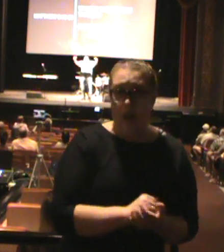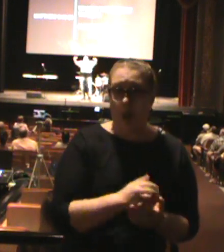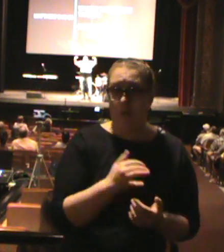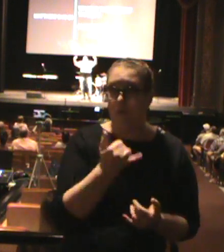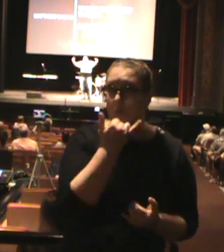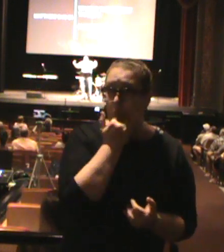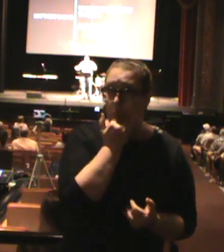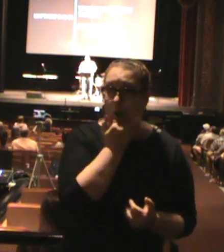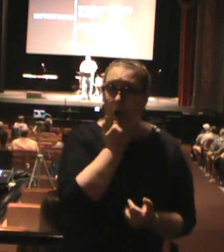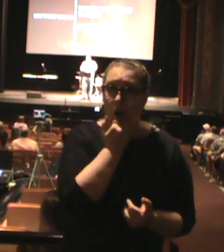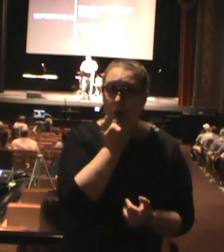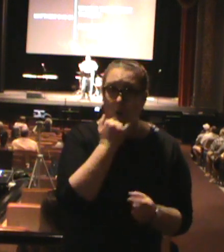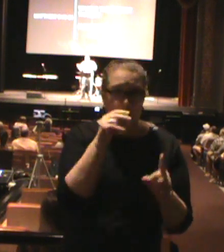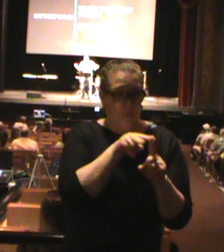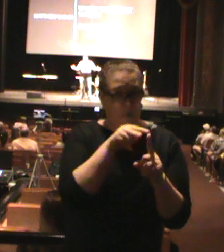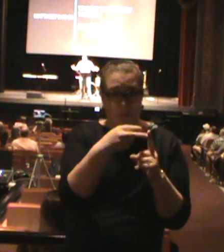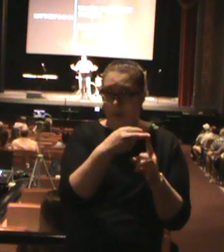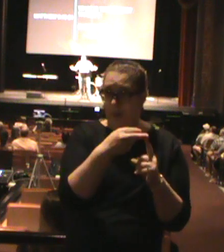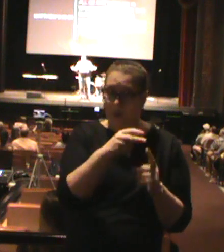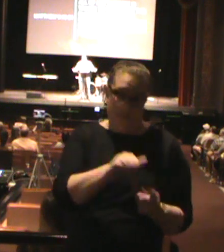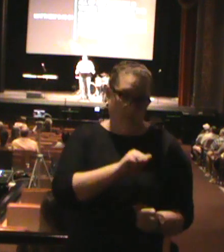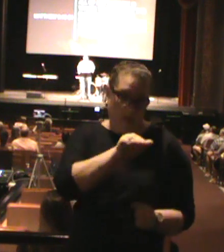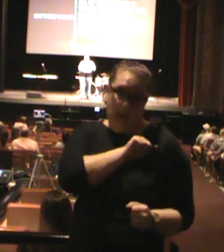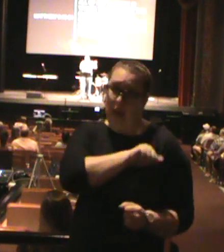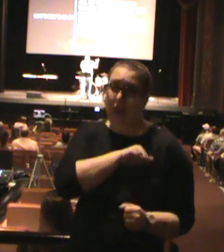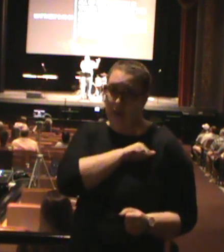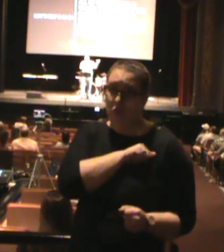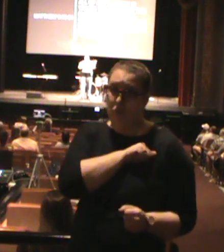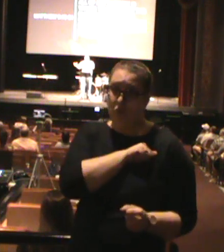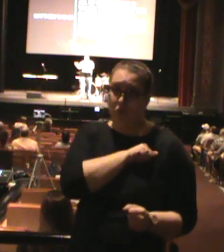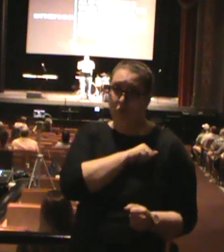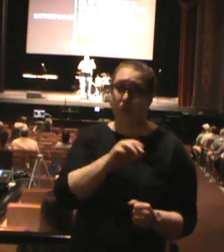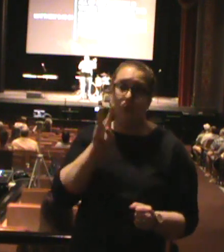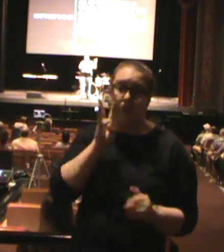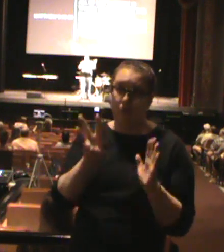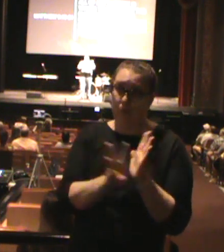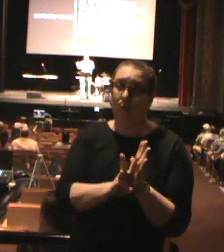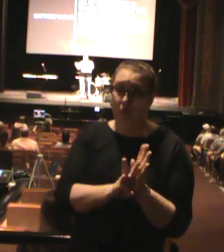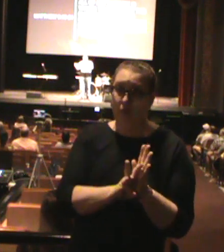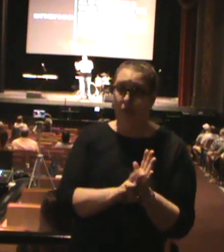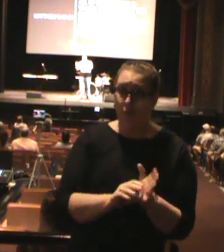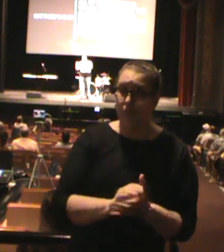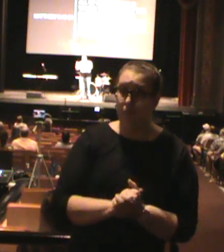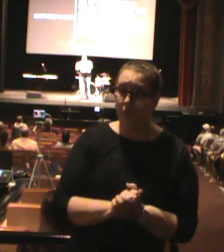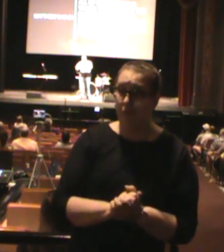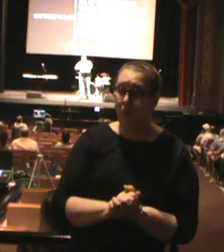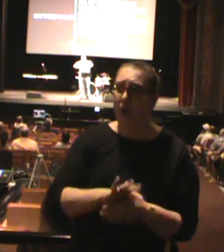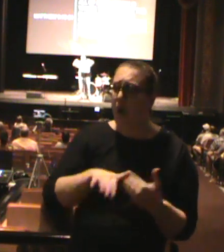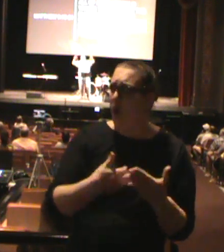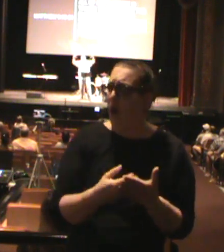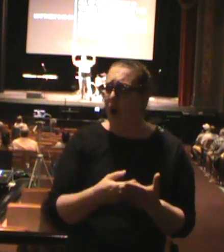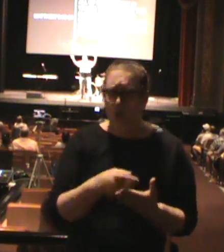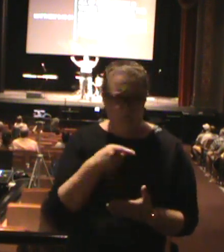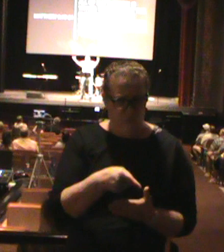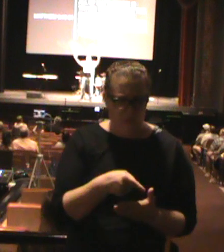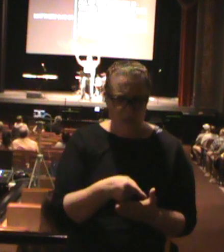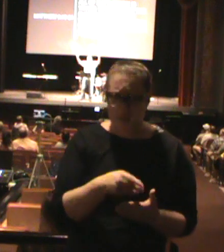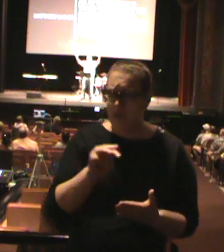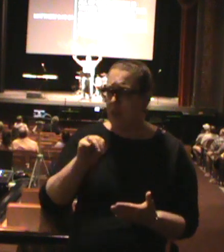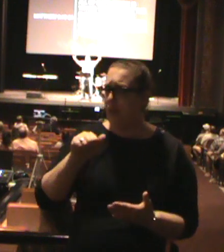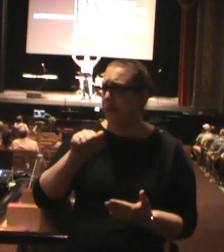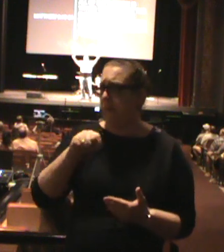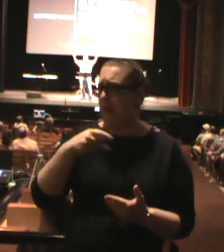wrong heart, the wrong will. See, all of Matthew chapter 6, that's why we go through the scripture, all of Matthew chapter 6 is trying to